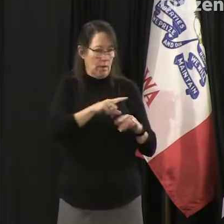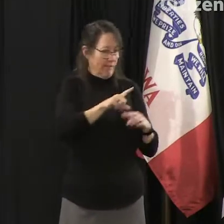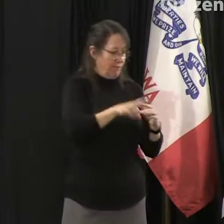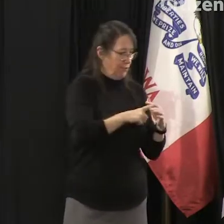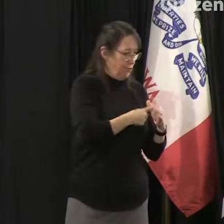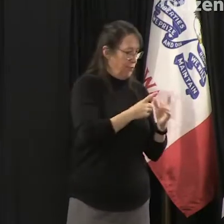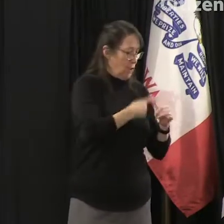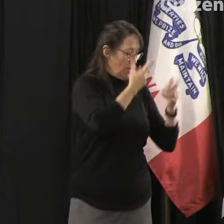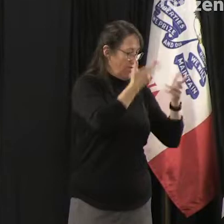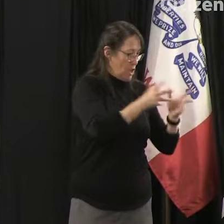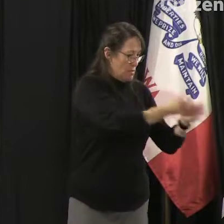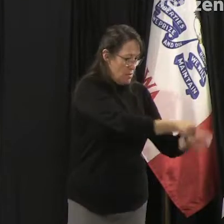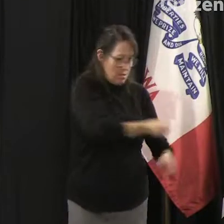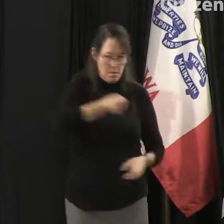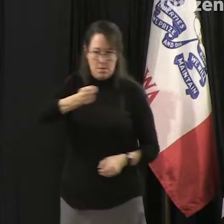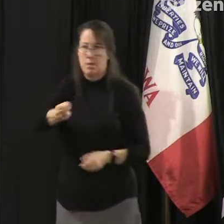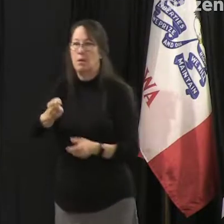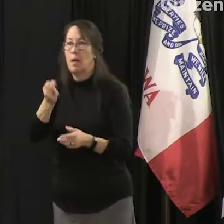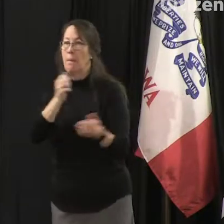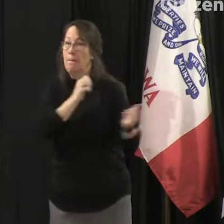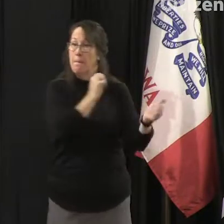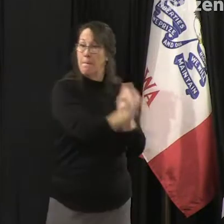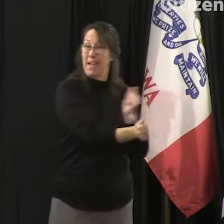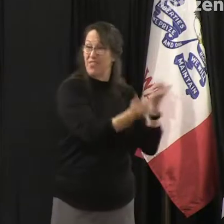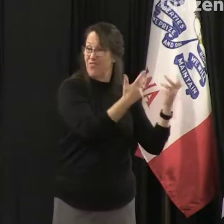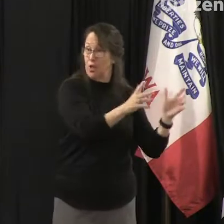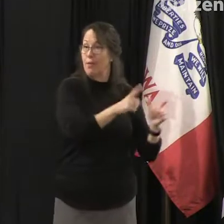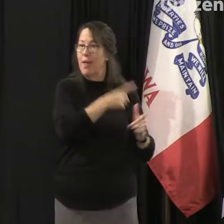it'll be the first time that either body has ever passed